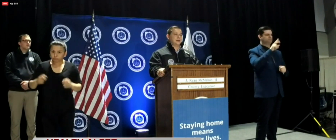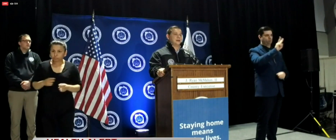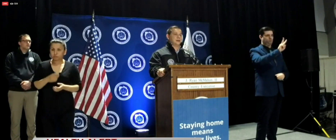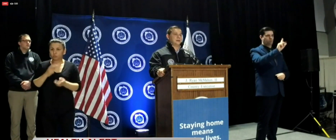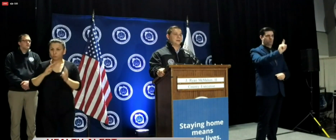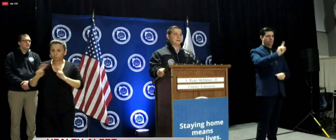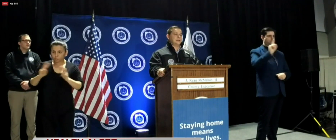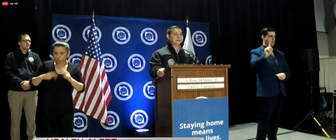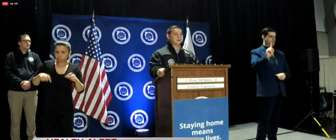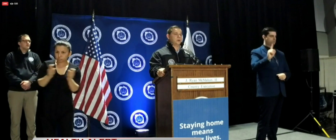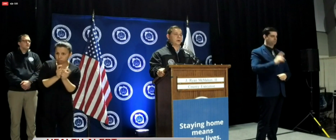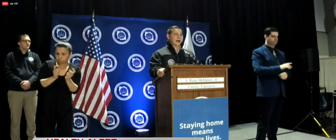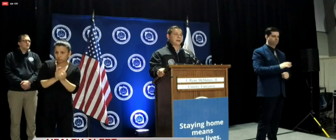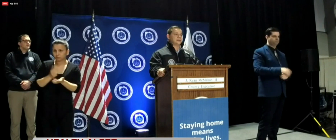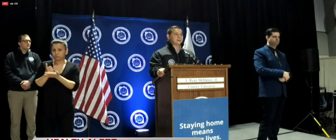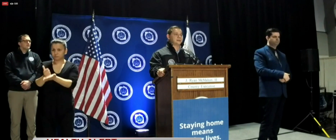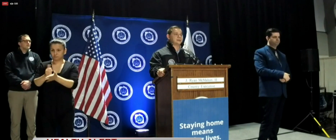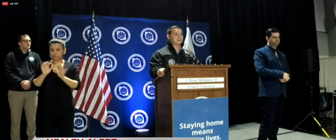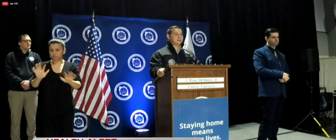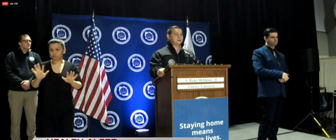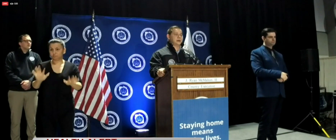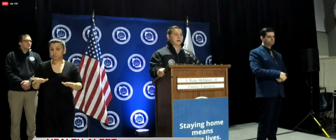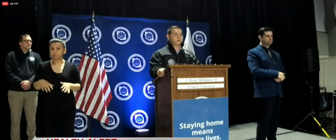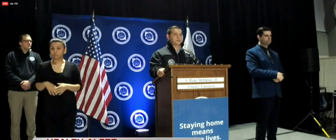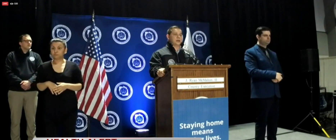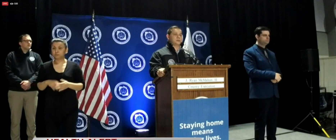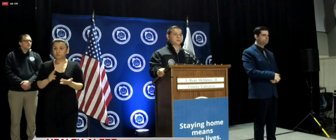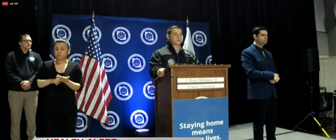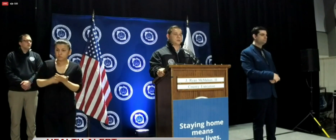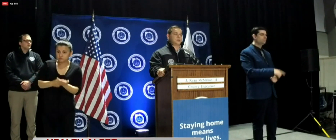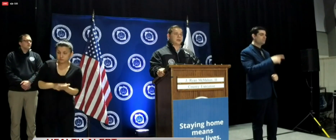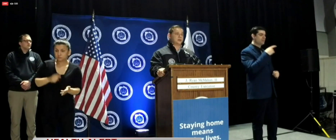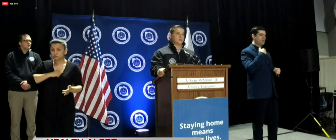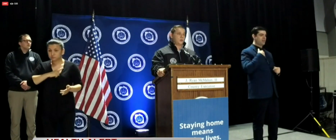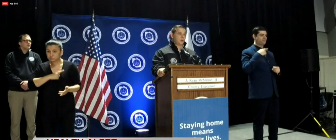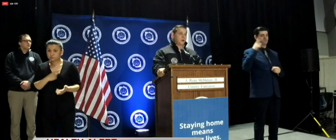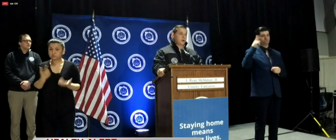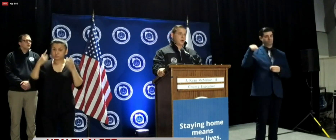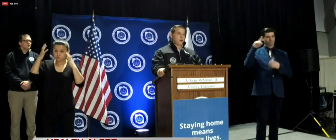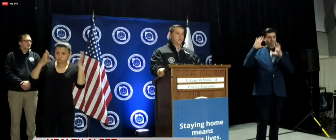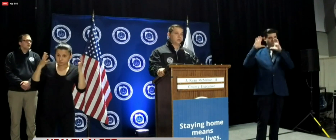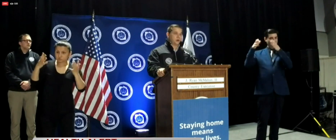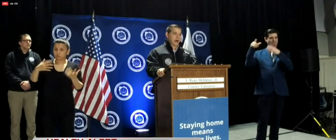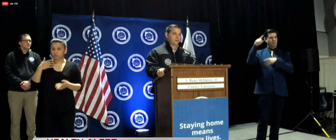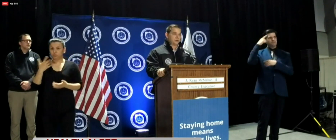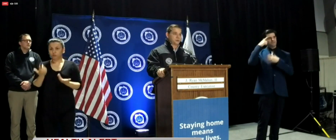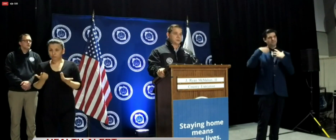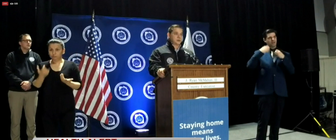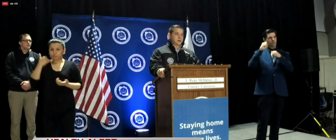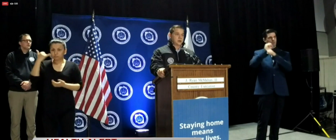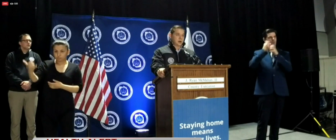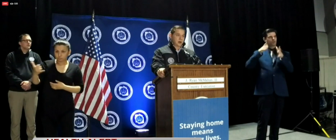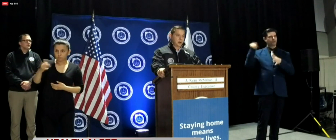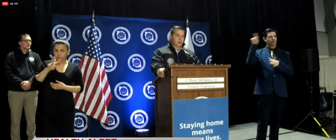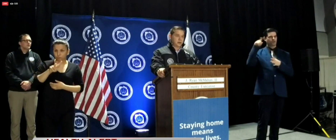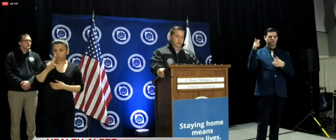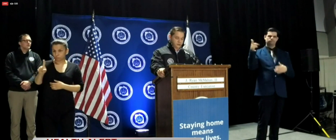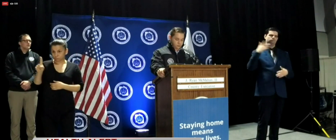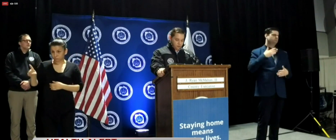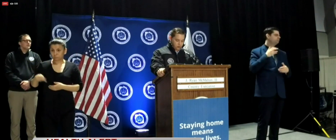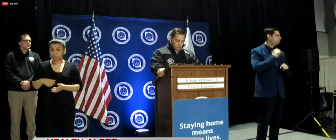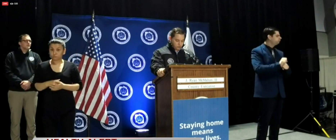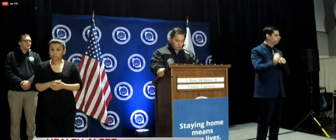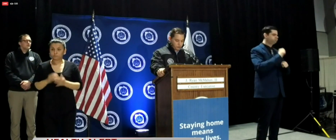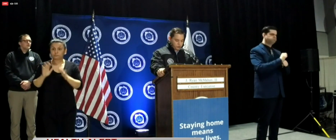not needed your guidance and assistance are now reaching out to you. So thank you for all of your efforts.